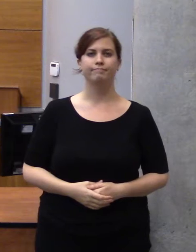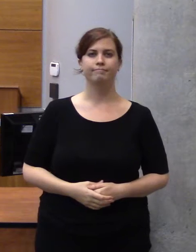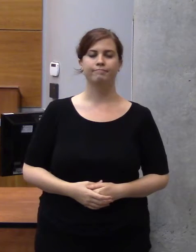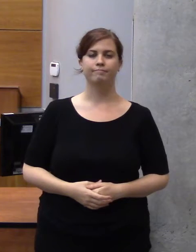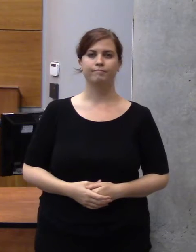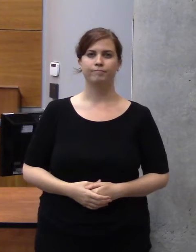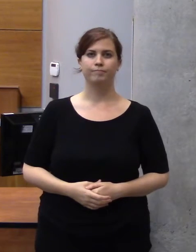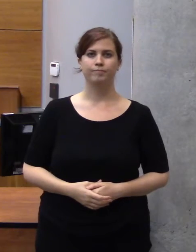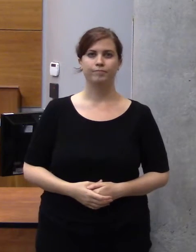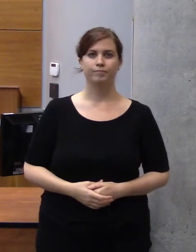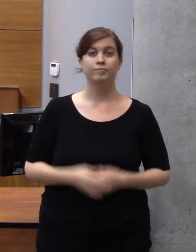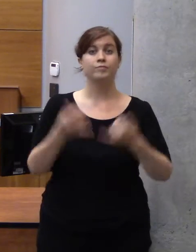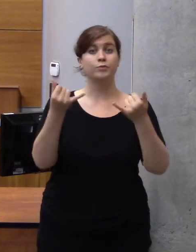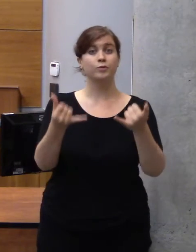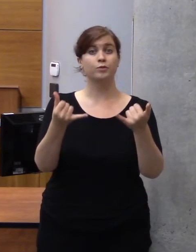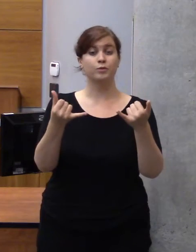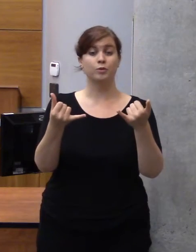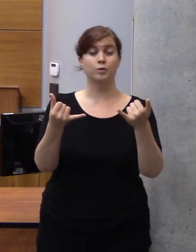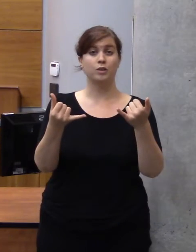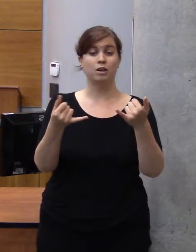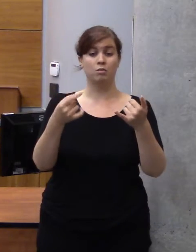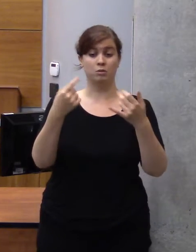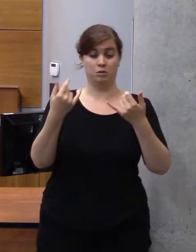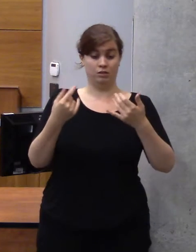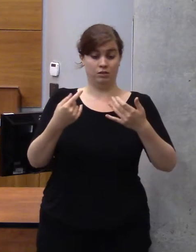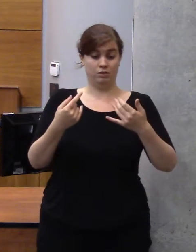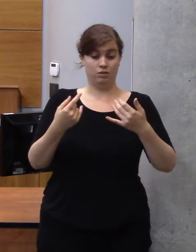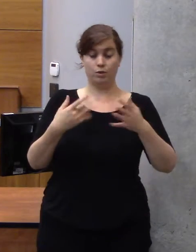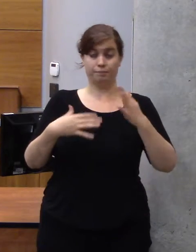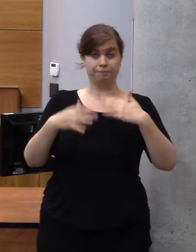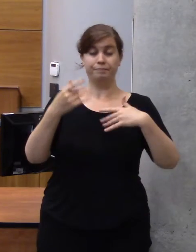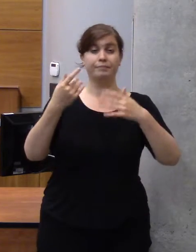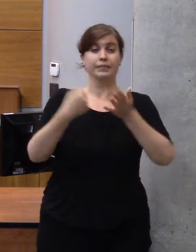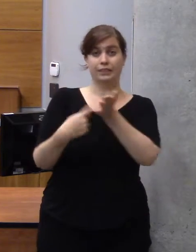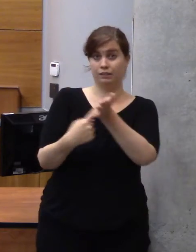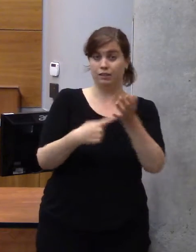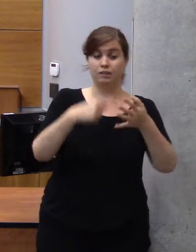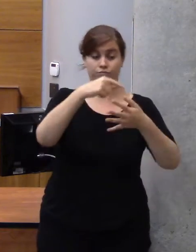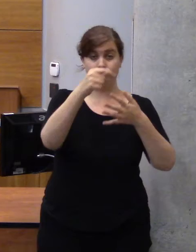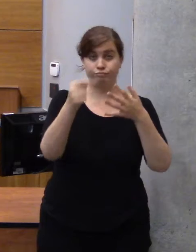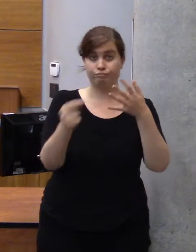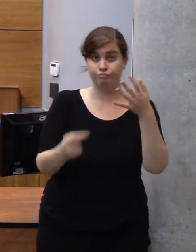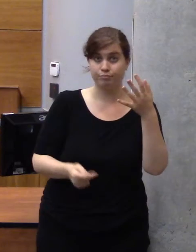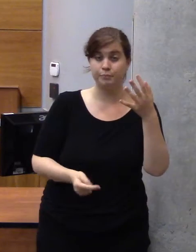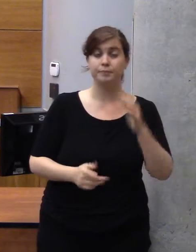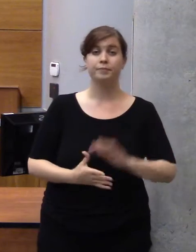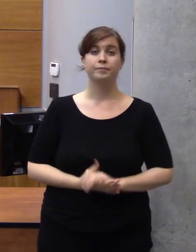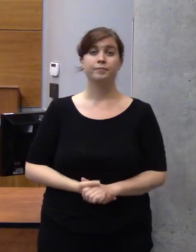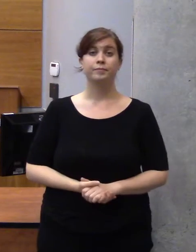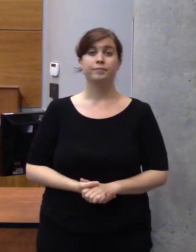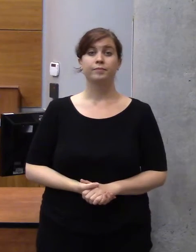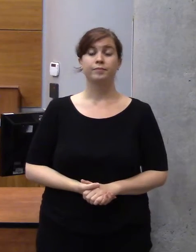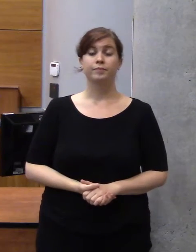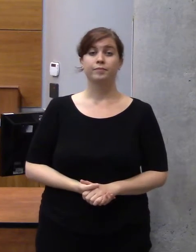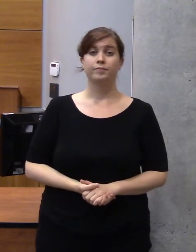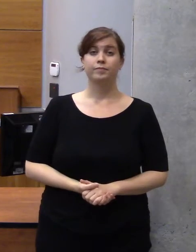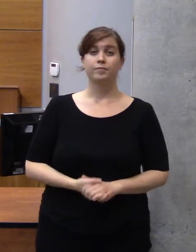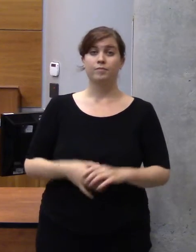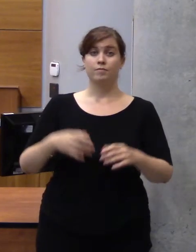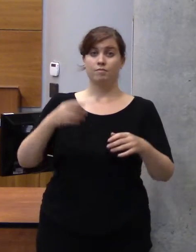that this gives you a bit of a sense of what you might need to be involved in as a social worker in a not-for-profit setting, and that will help you to